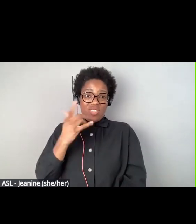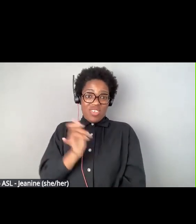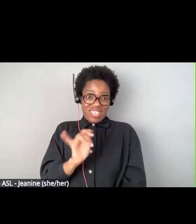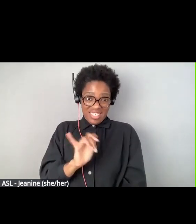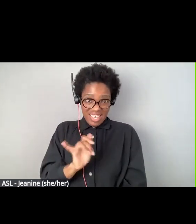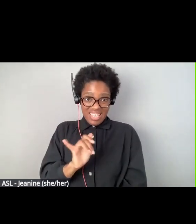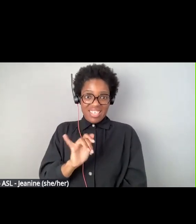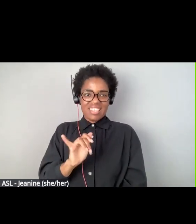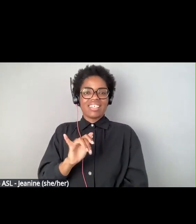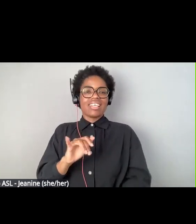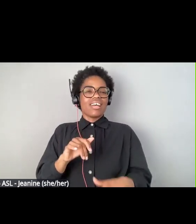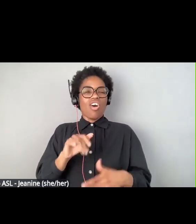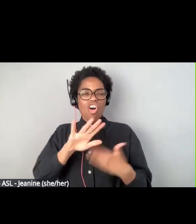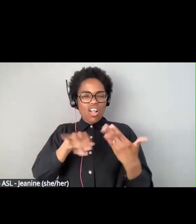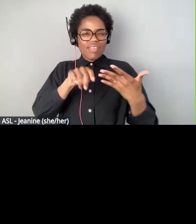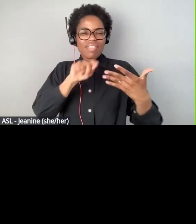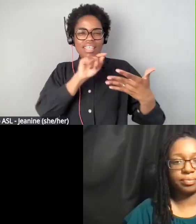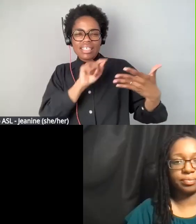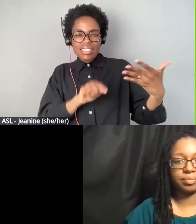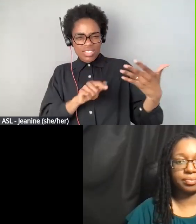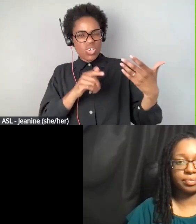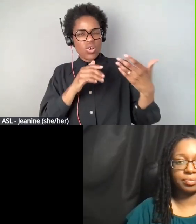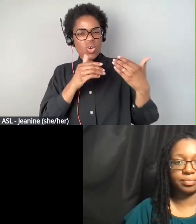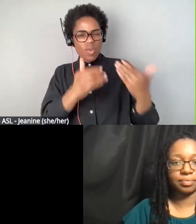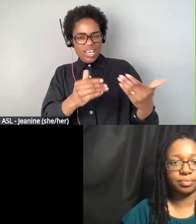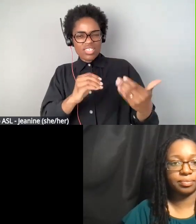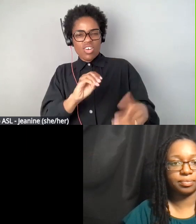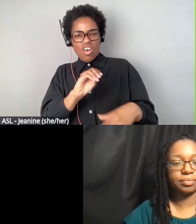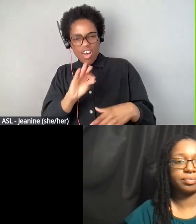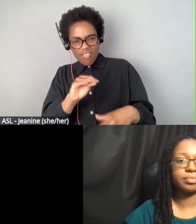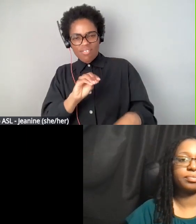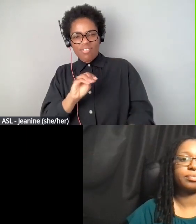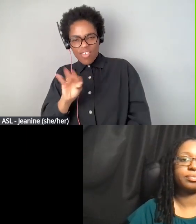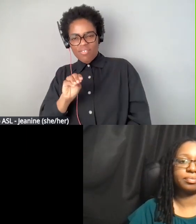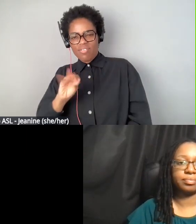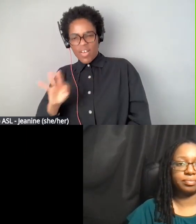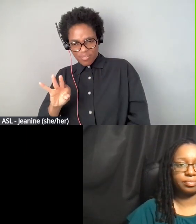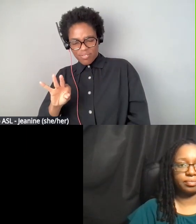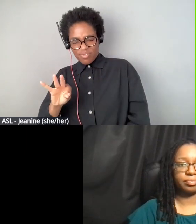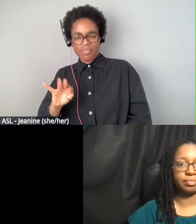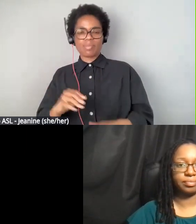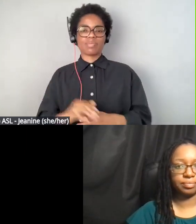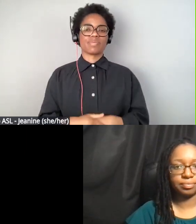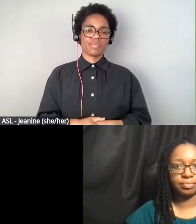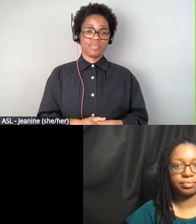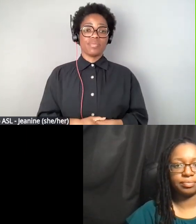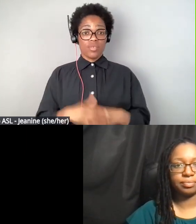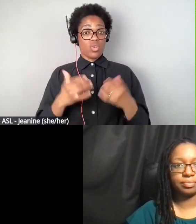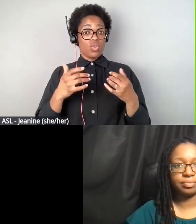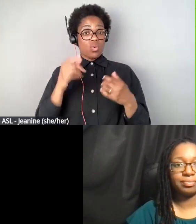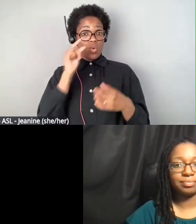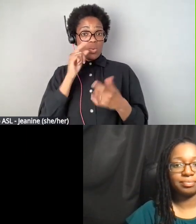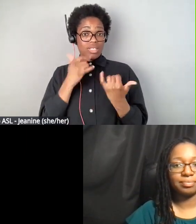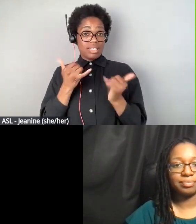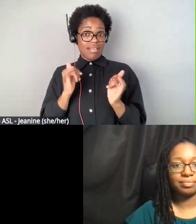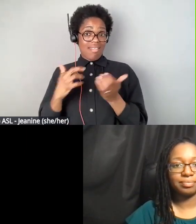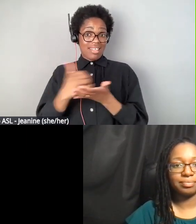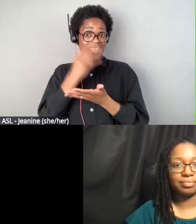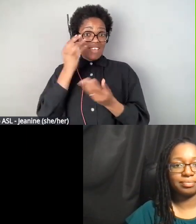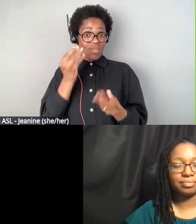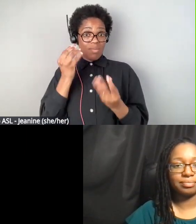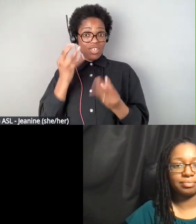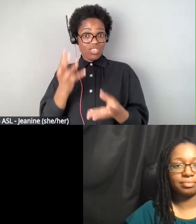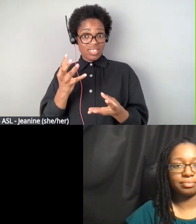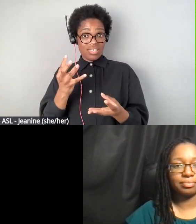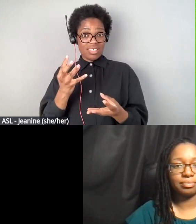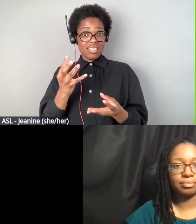off. Even if they are still collecting this information for you, this is limiting their ability to shape what